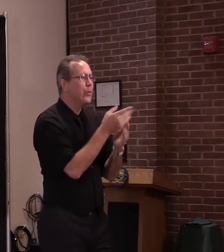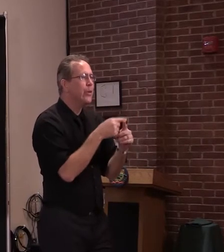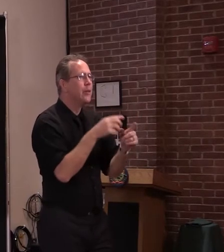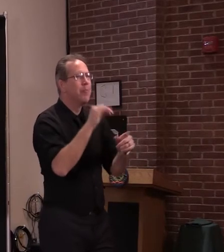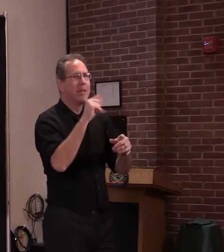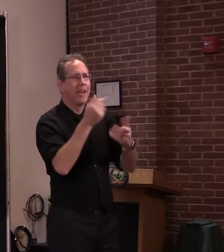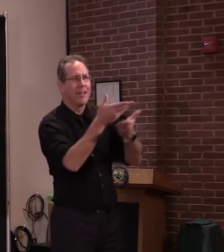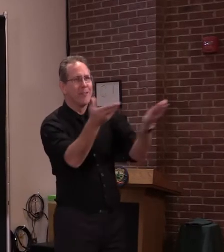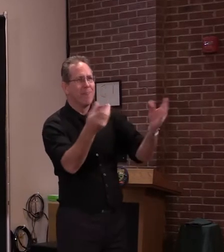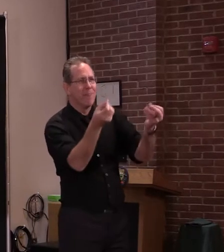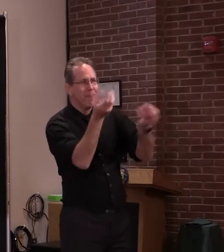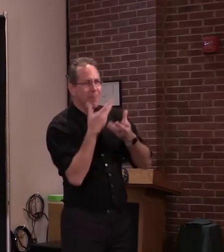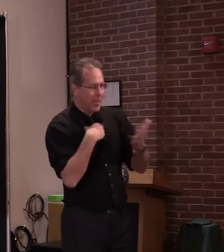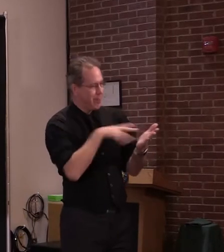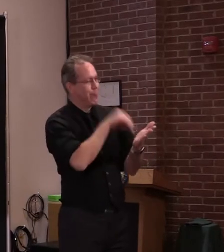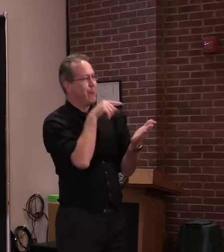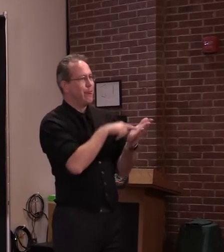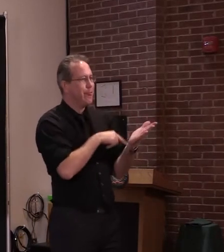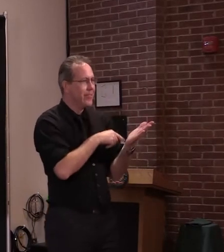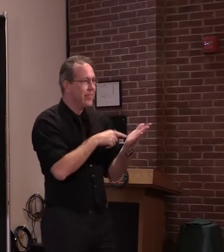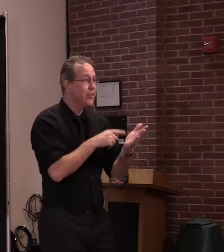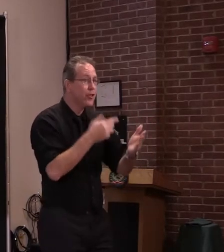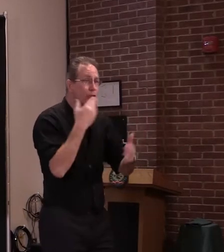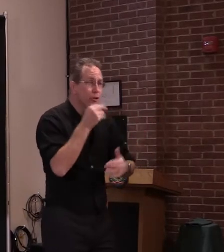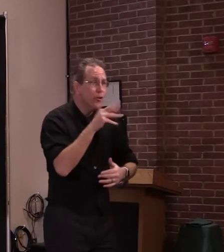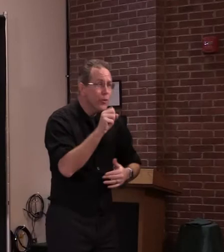news that we're seeing some forward progress.